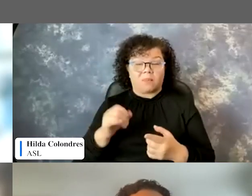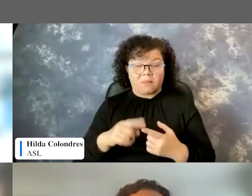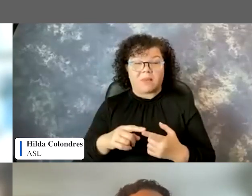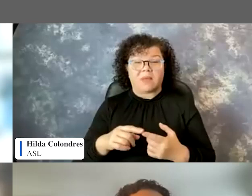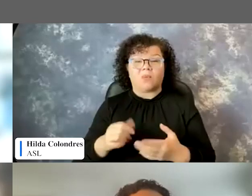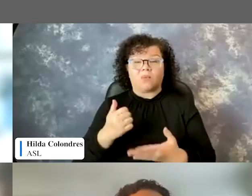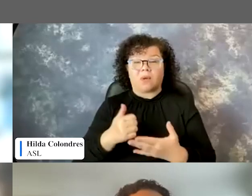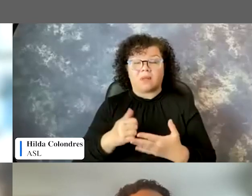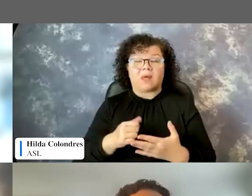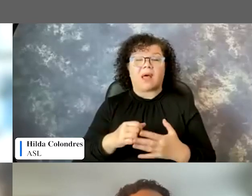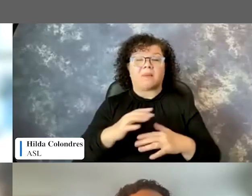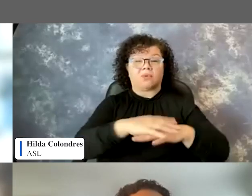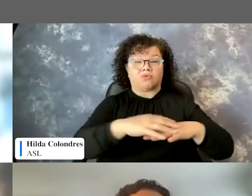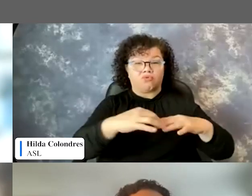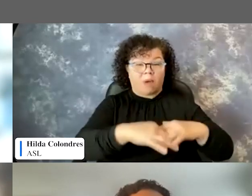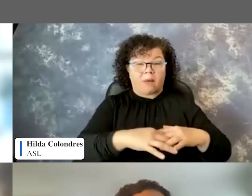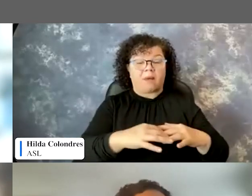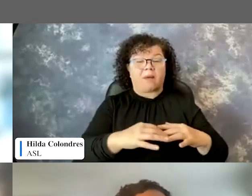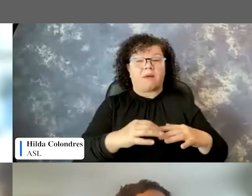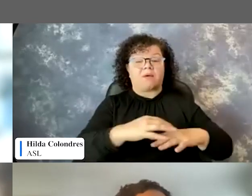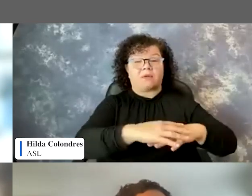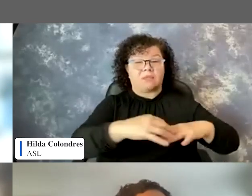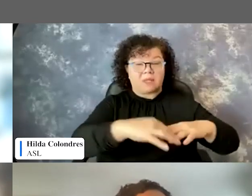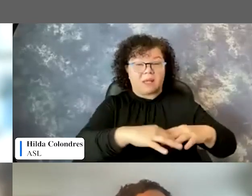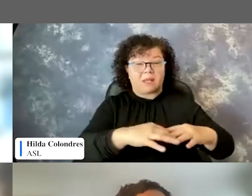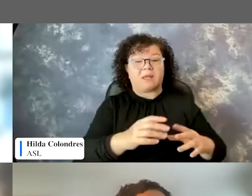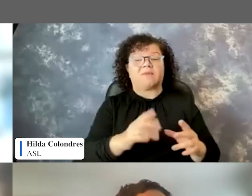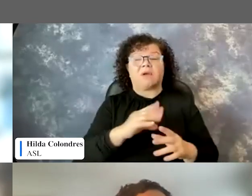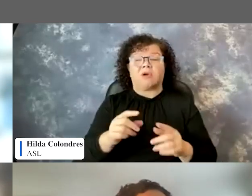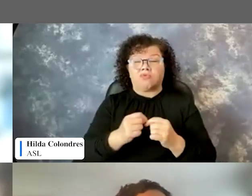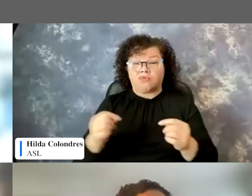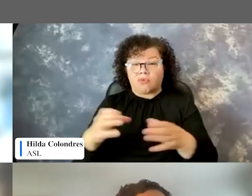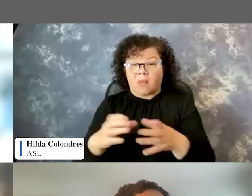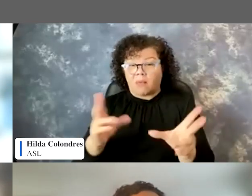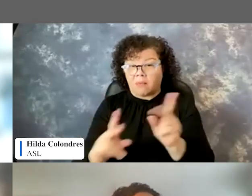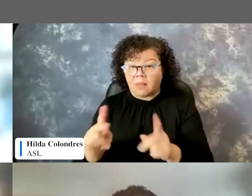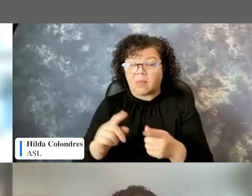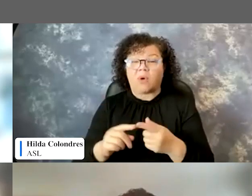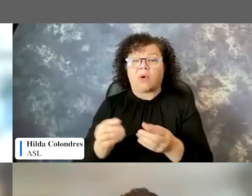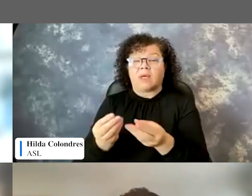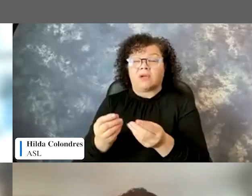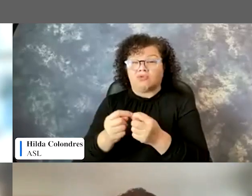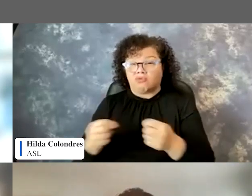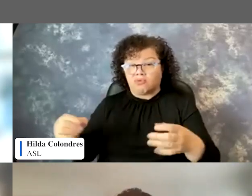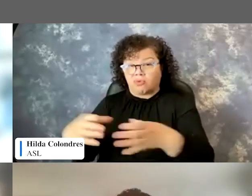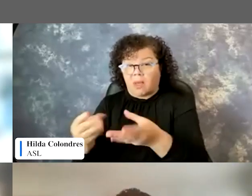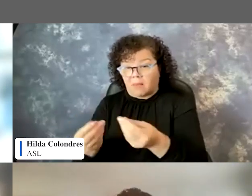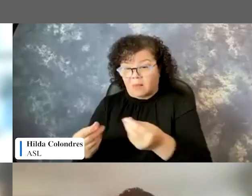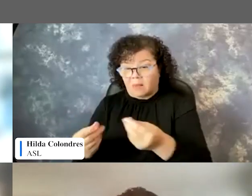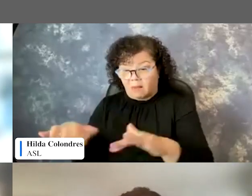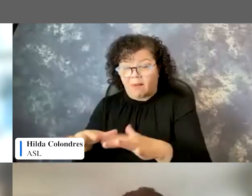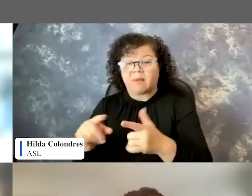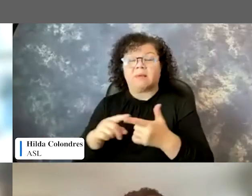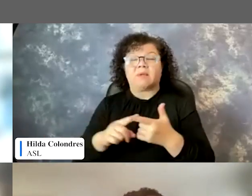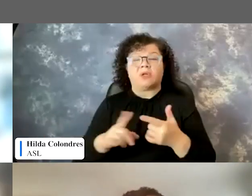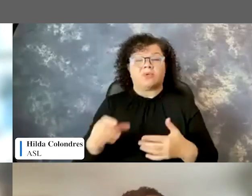people, tribal nations, Indigenous folks, and Native-led organizations, all of which we try to understand in